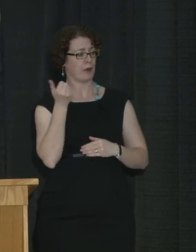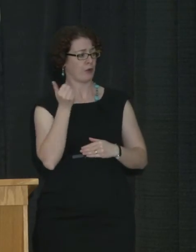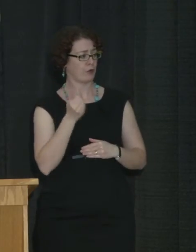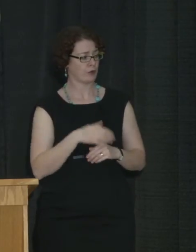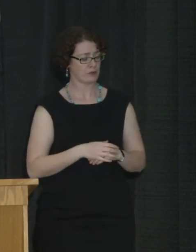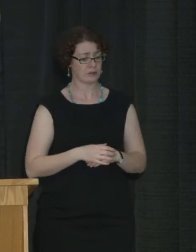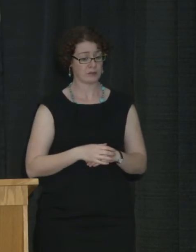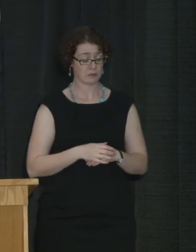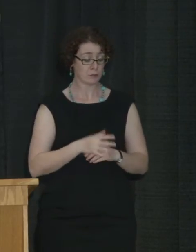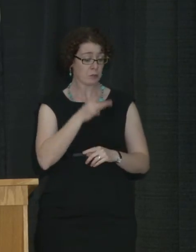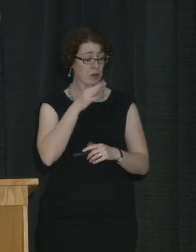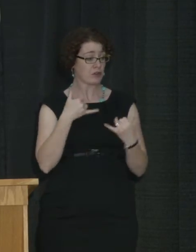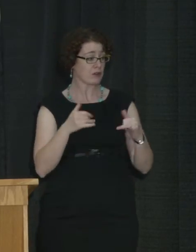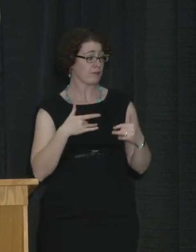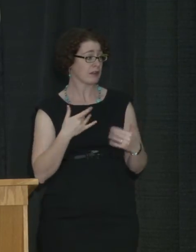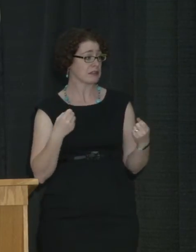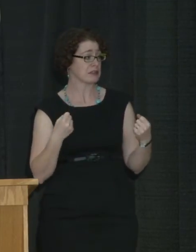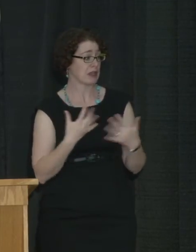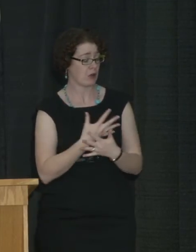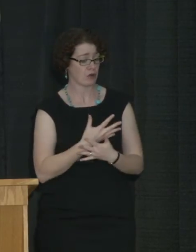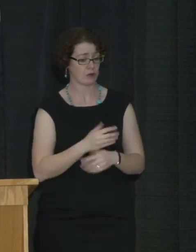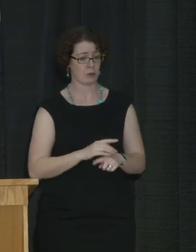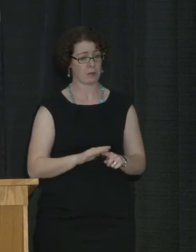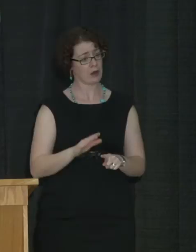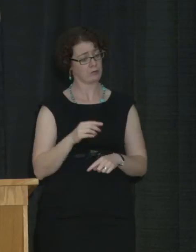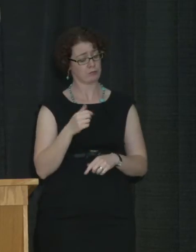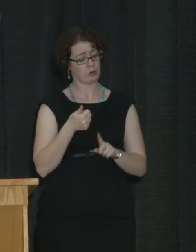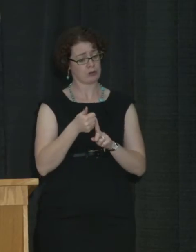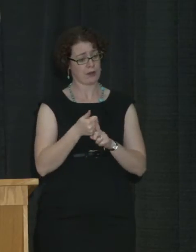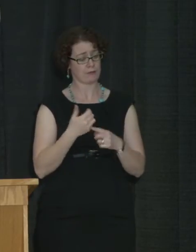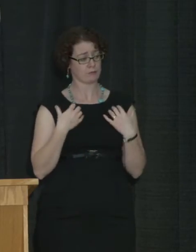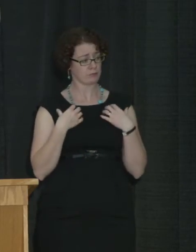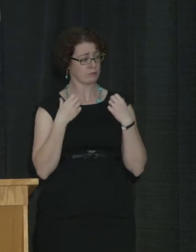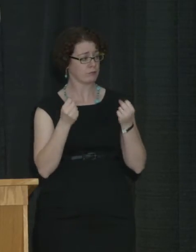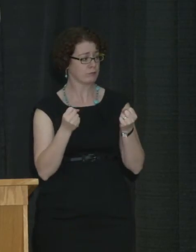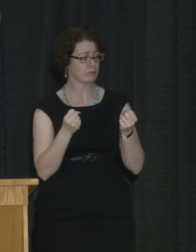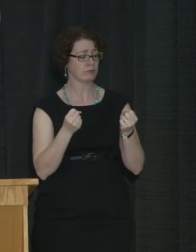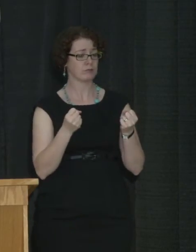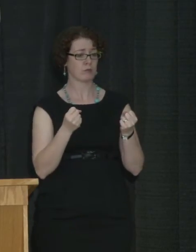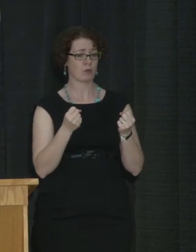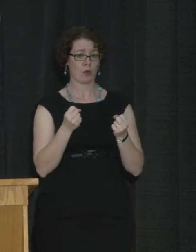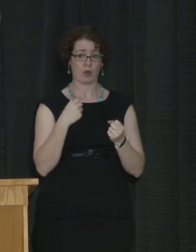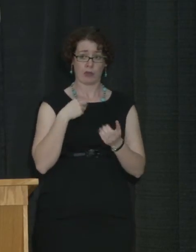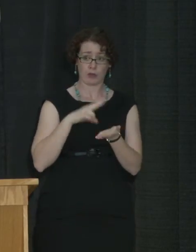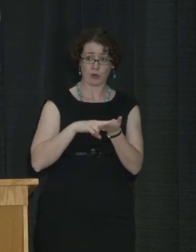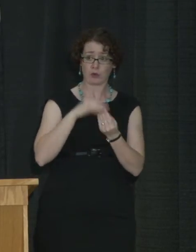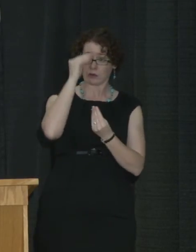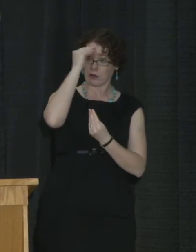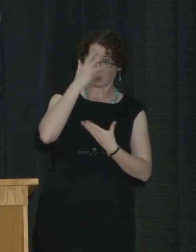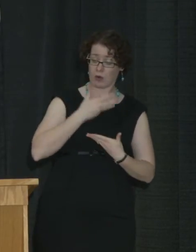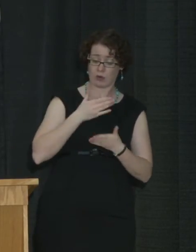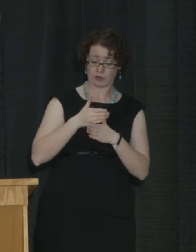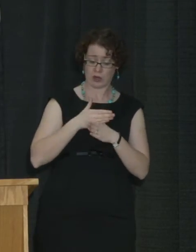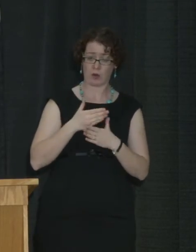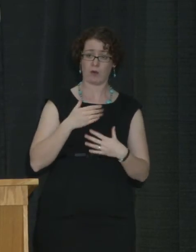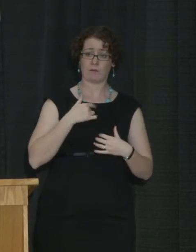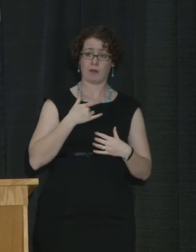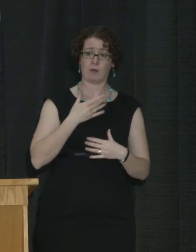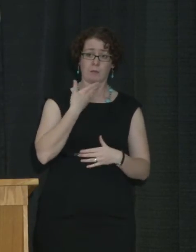She was still scared, but Gabrielle found courage. She found strength in the knowledge that the nurses shared with her.